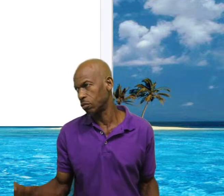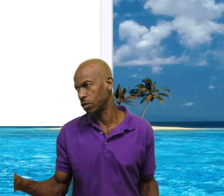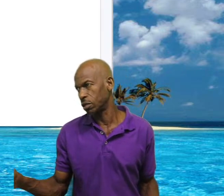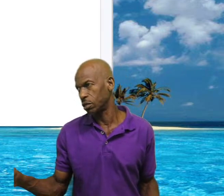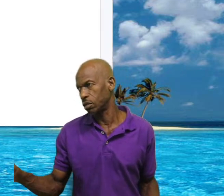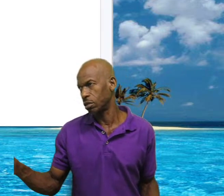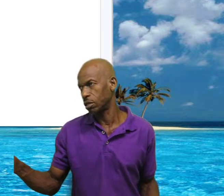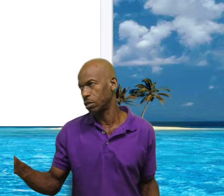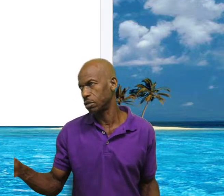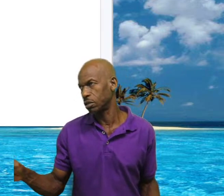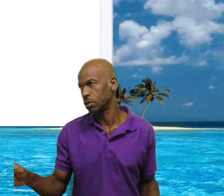So